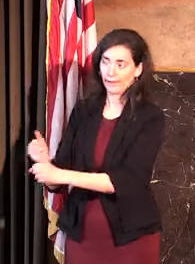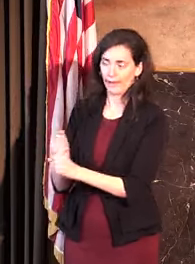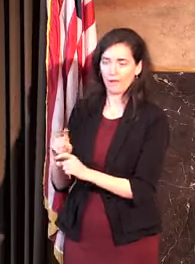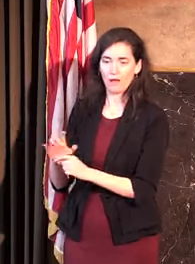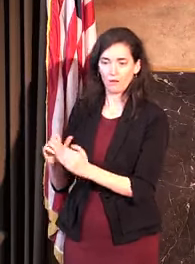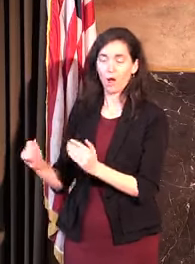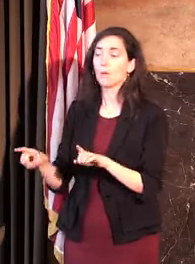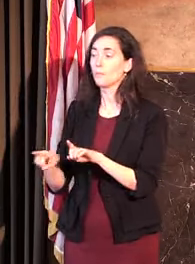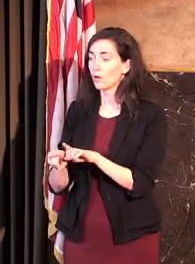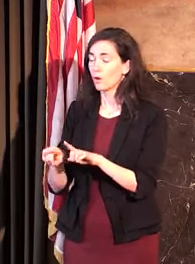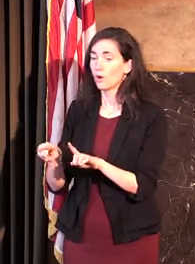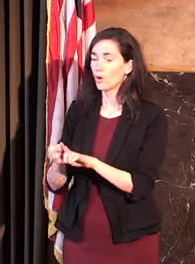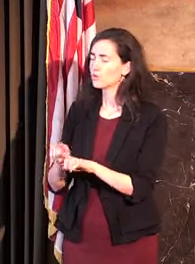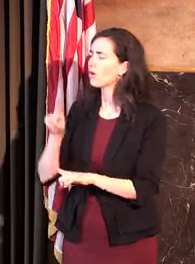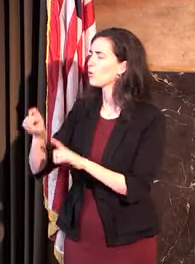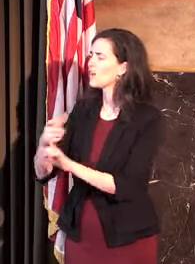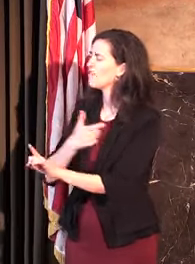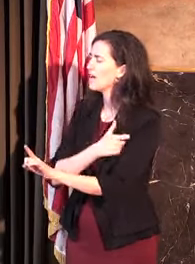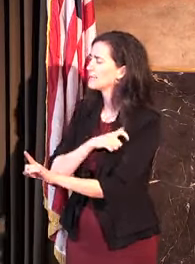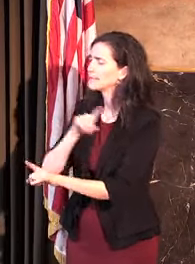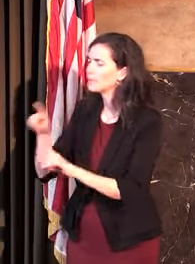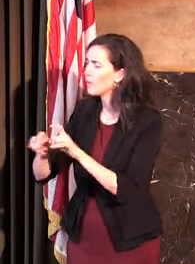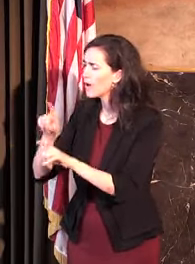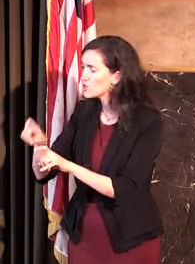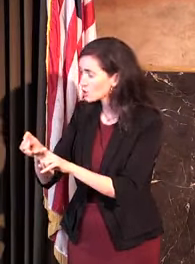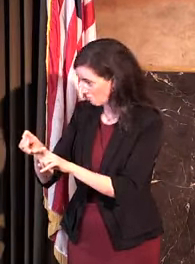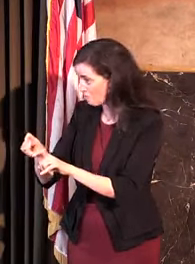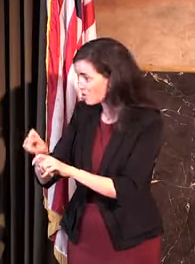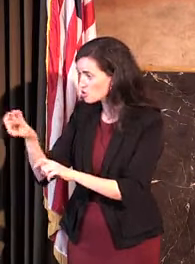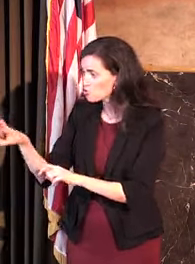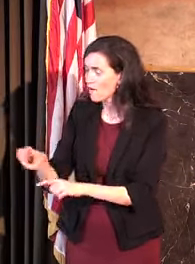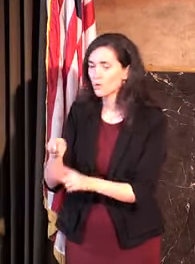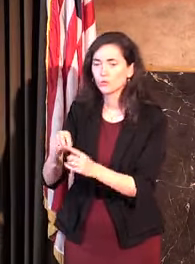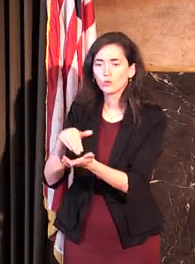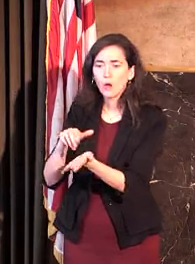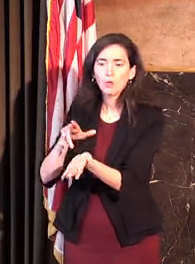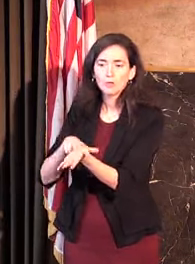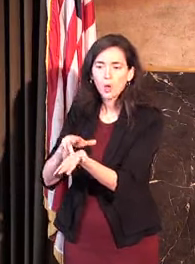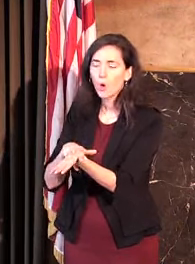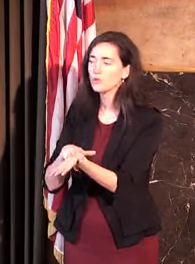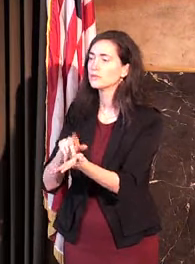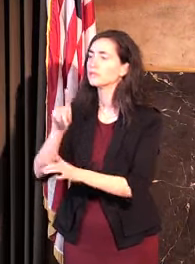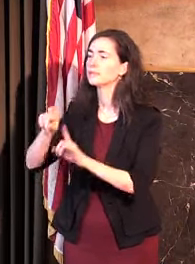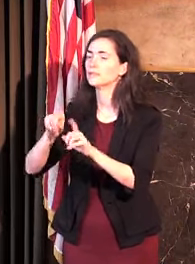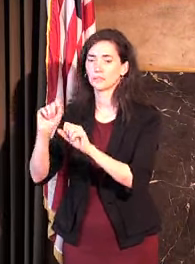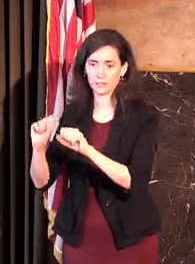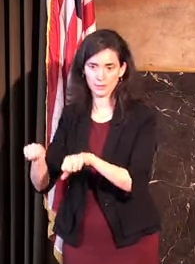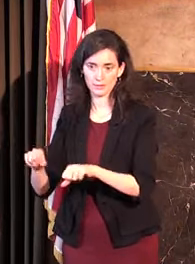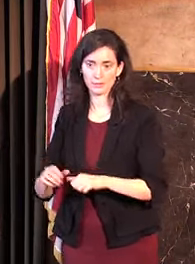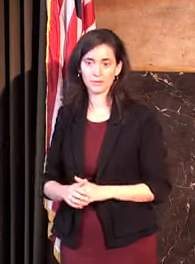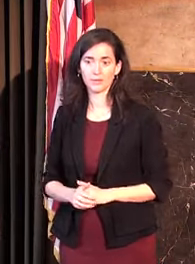and can connect callers to medical professionals to address any additional questions.